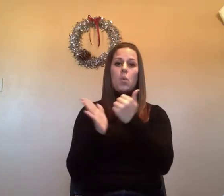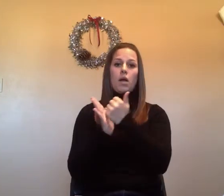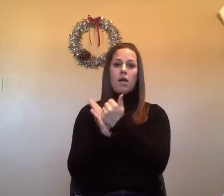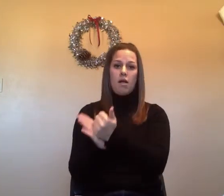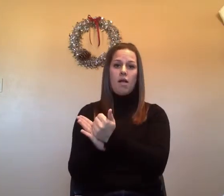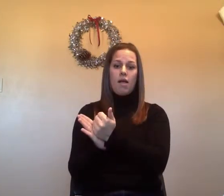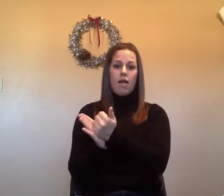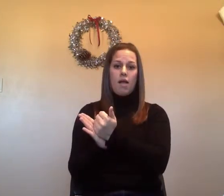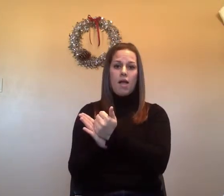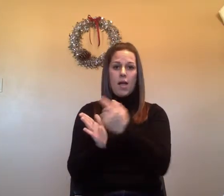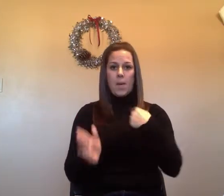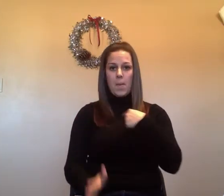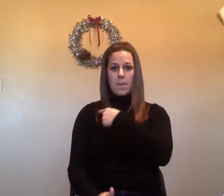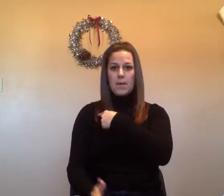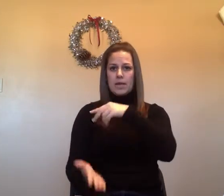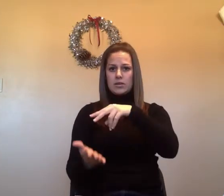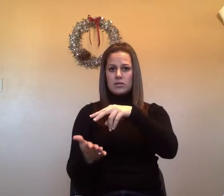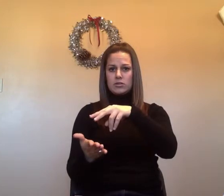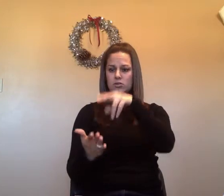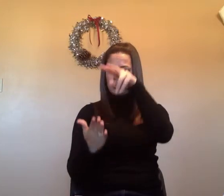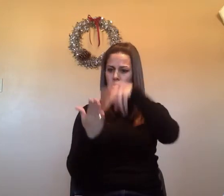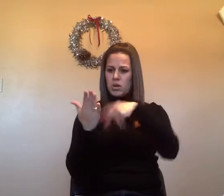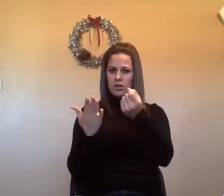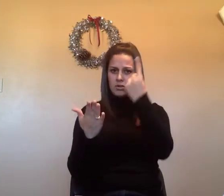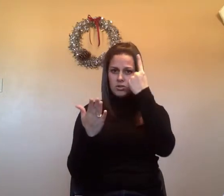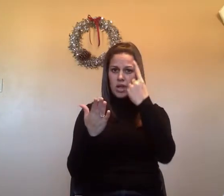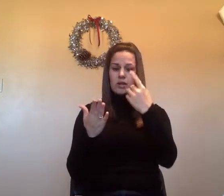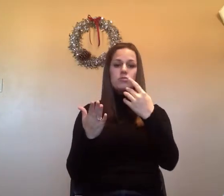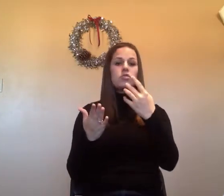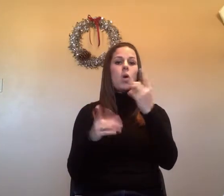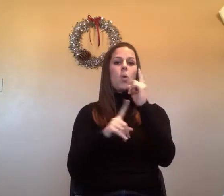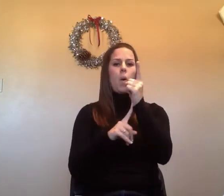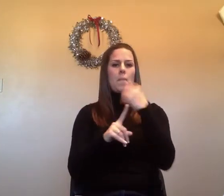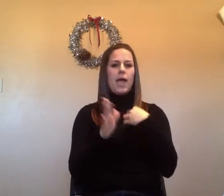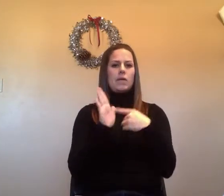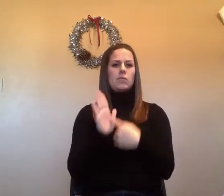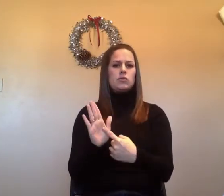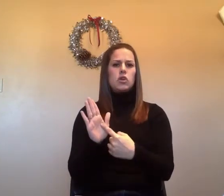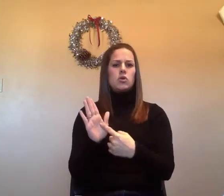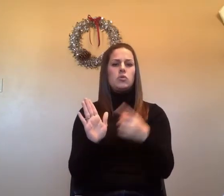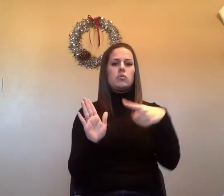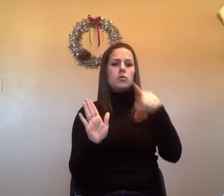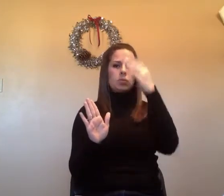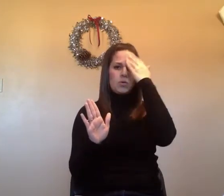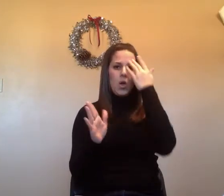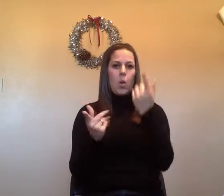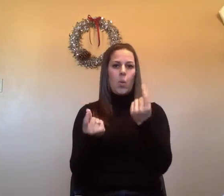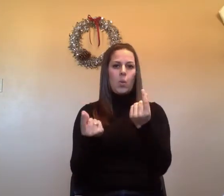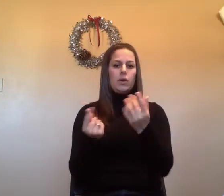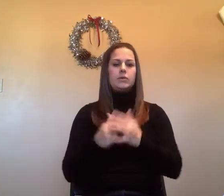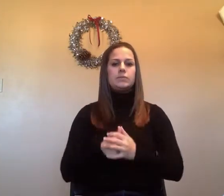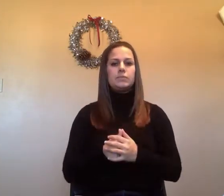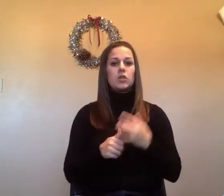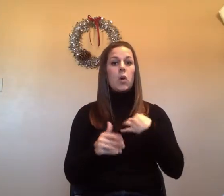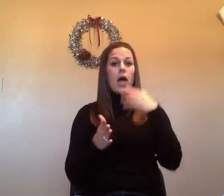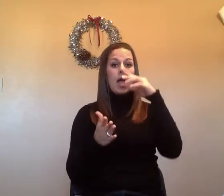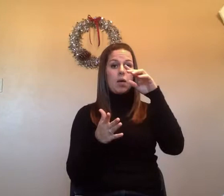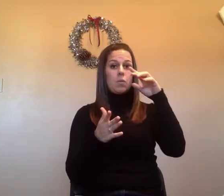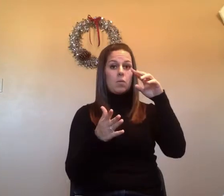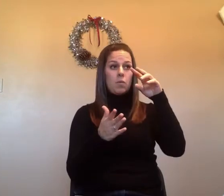just going to explain in like a minute what you're going to be doing. We're going to start to read, and I'll read the first part to you. I'll show you how to